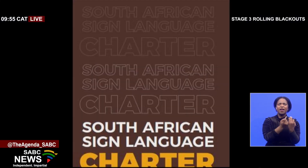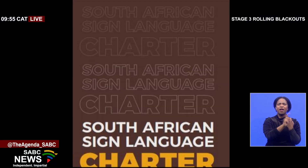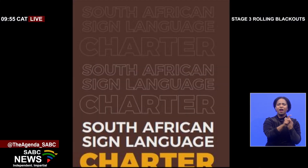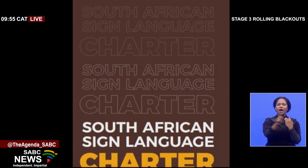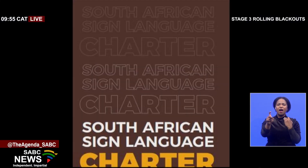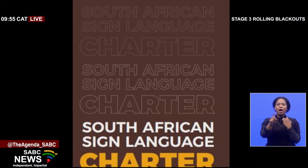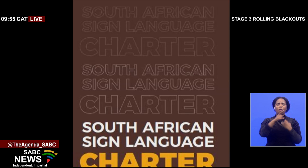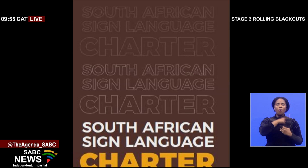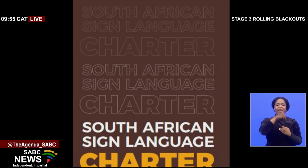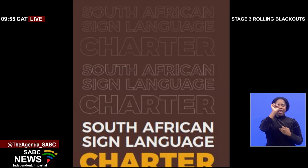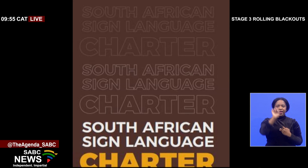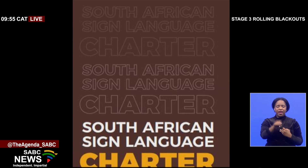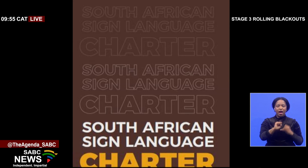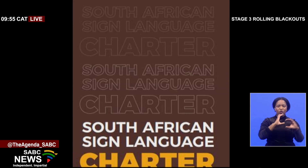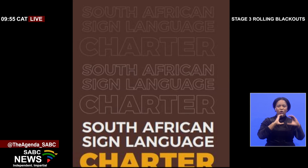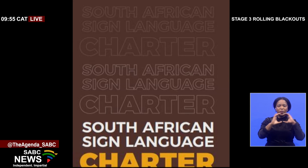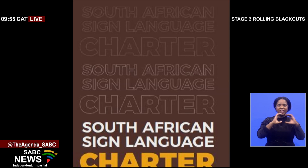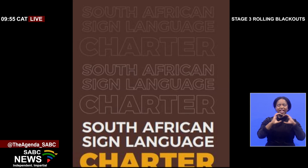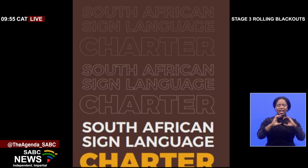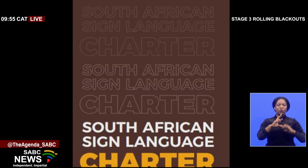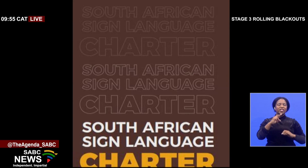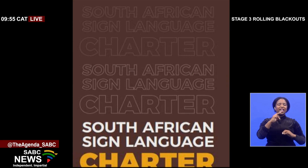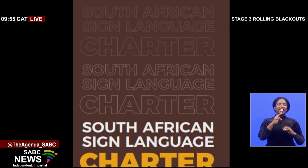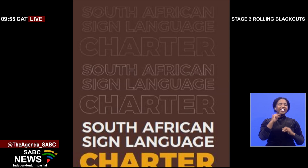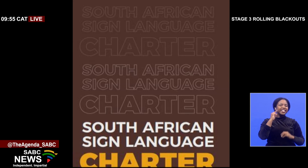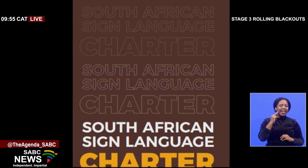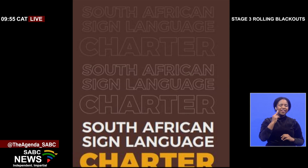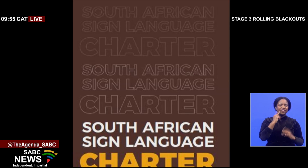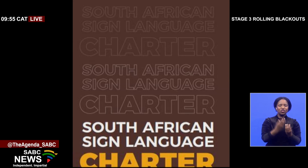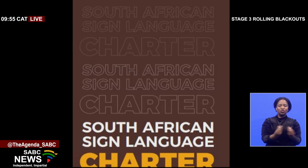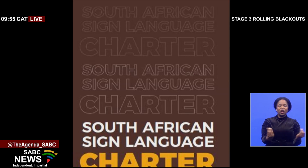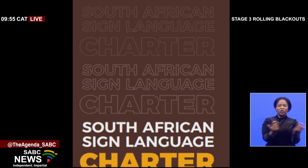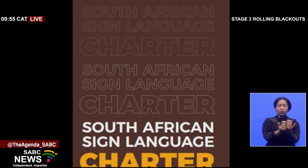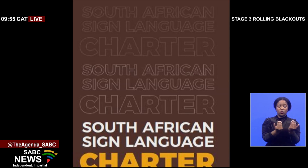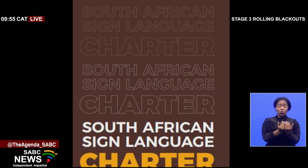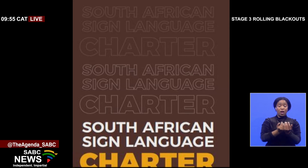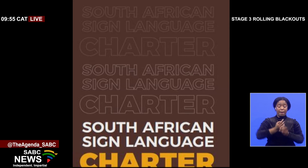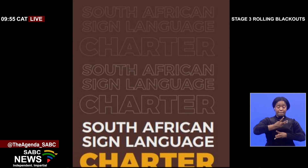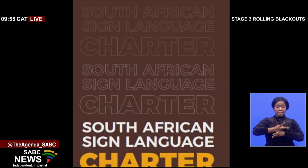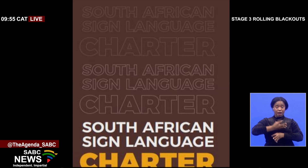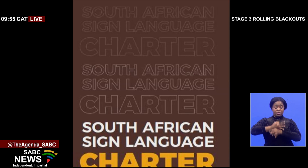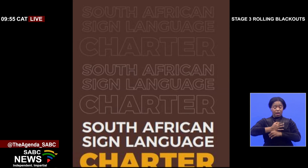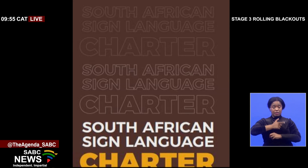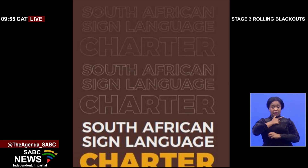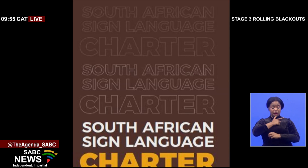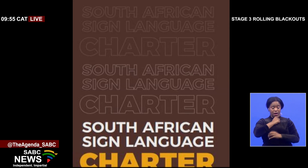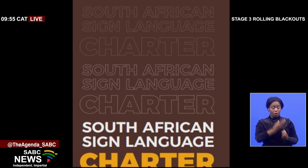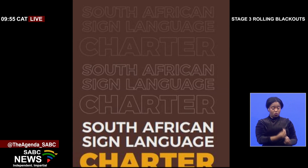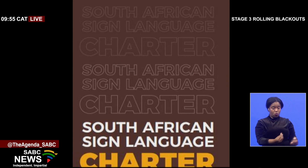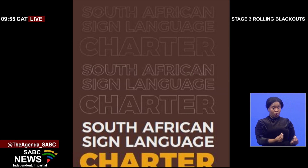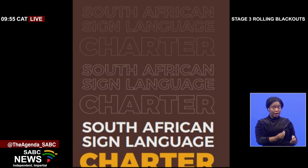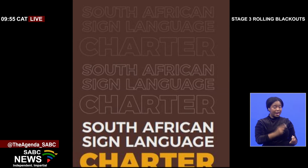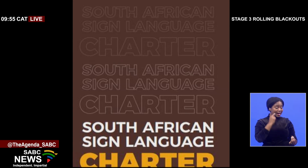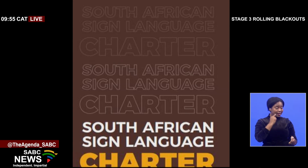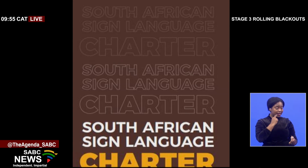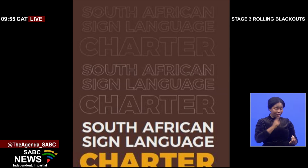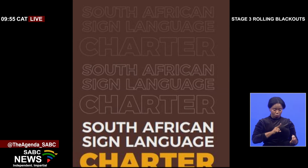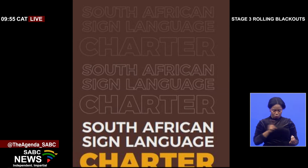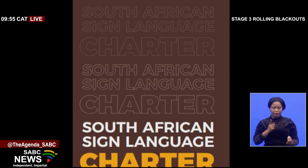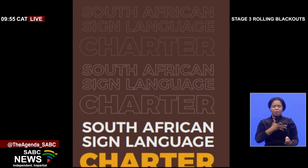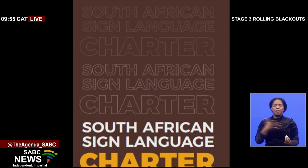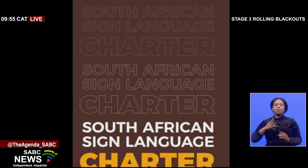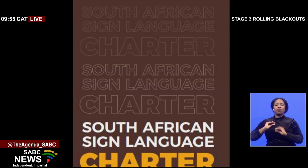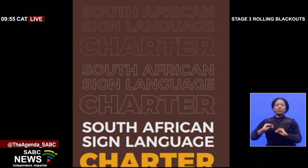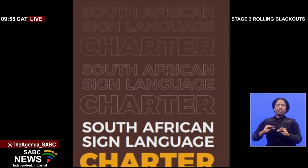that they are able to communicate with the deaf children that are at schools. And we have also been providing training for the frontline workers at